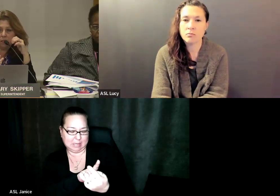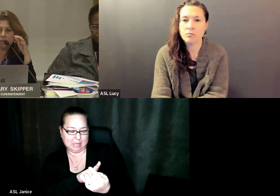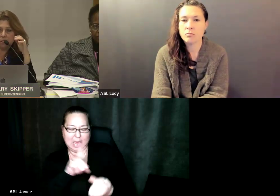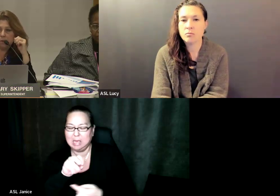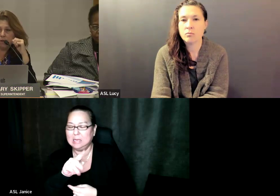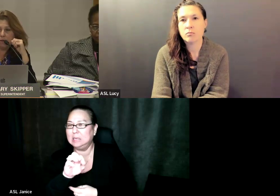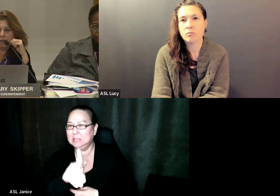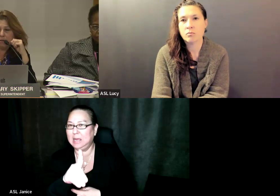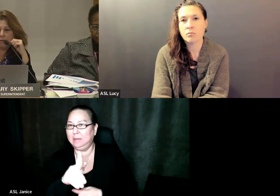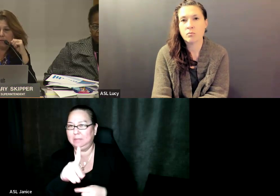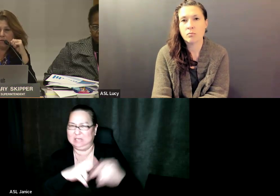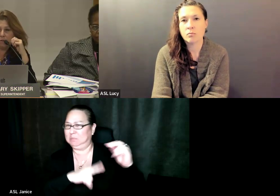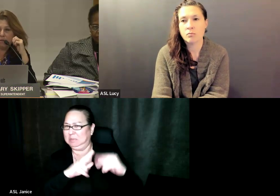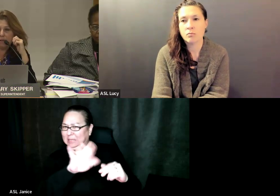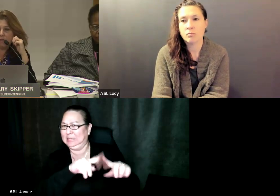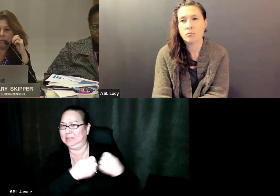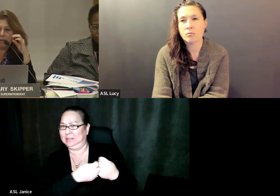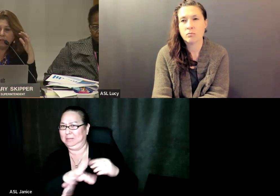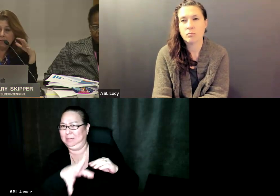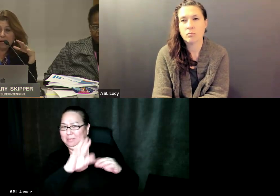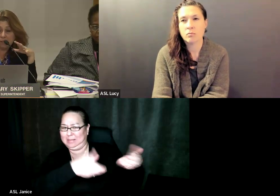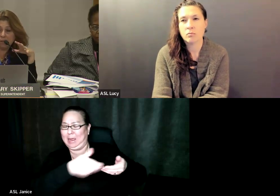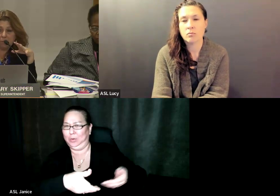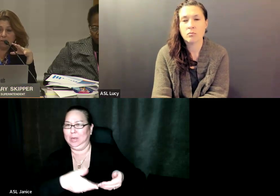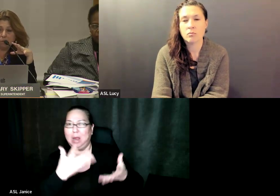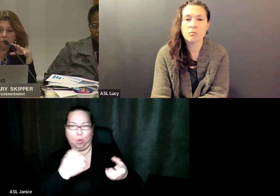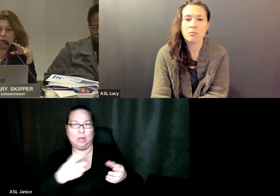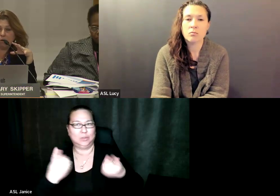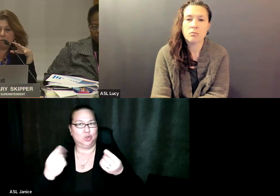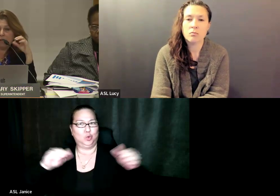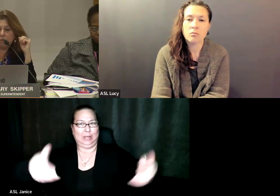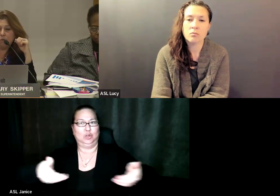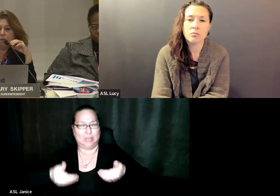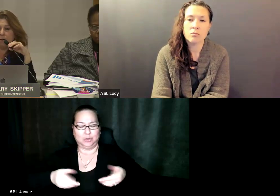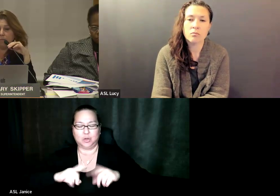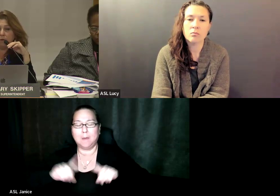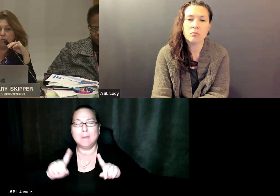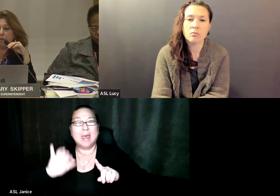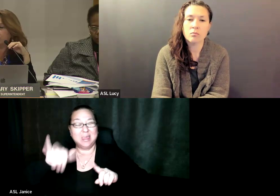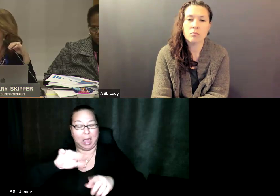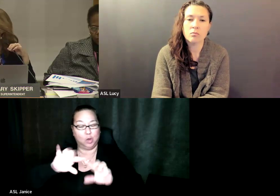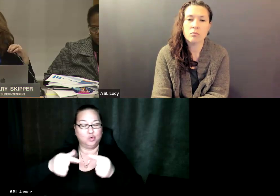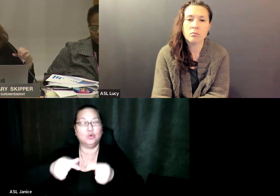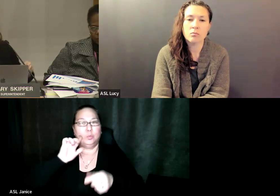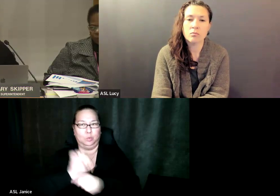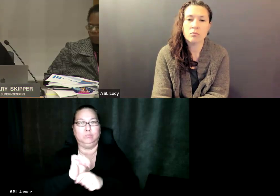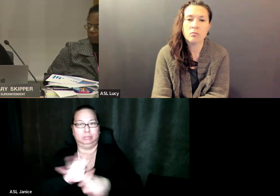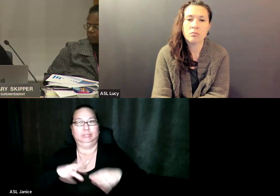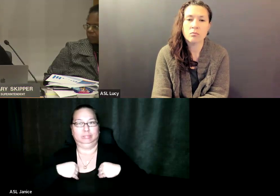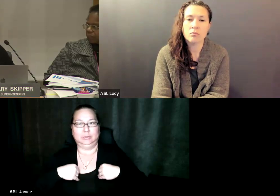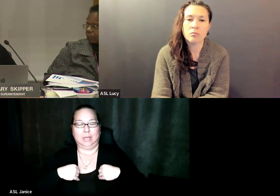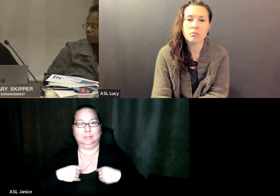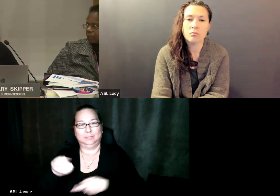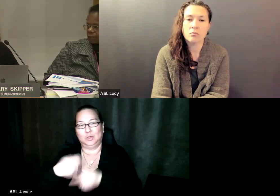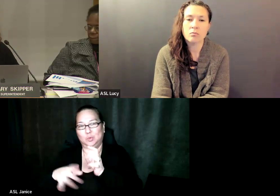David's building his team out, and I know he wants to do some introductions, but that is going to be the work of that group going forward. Great, thanks. And